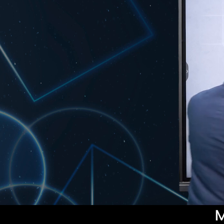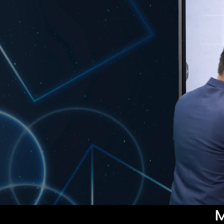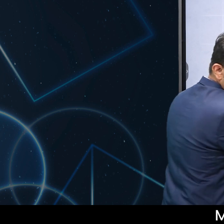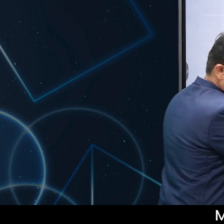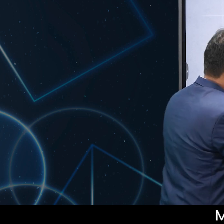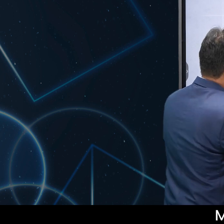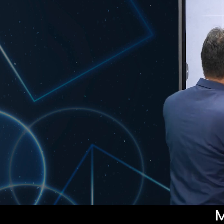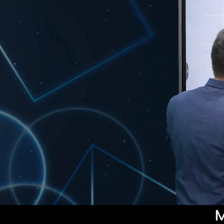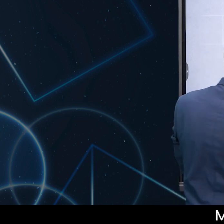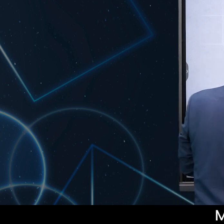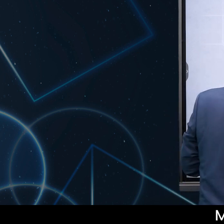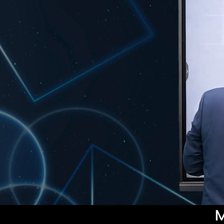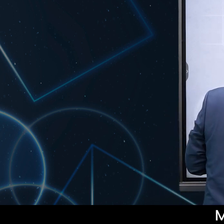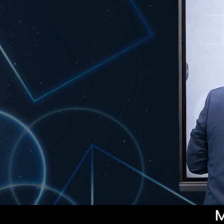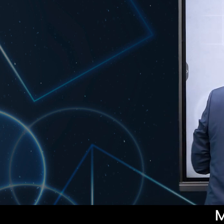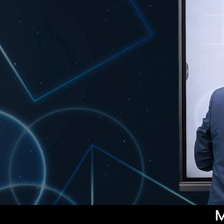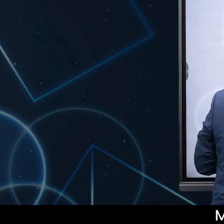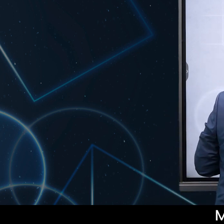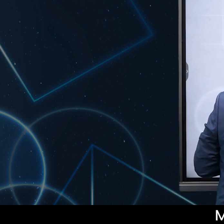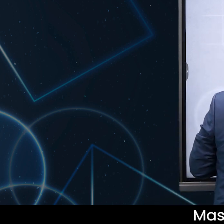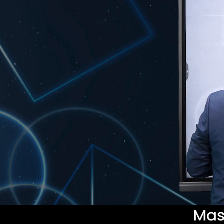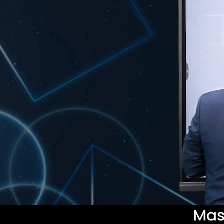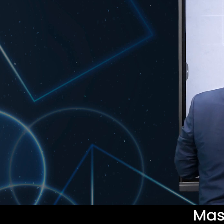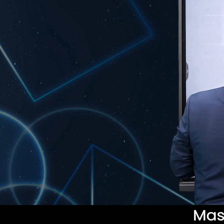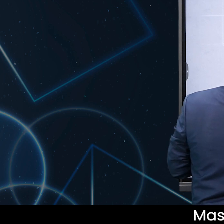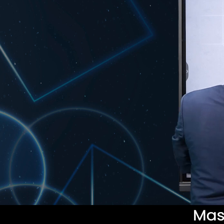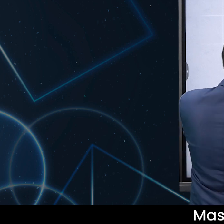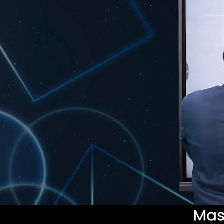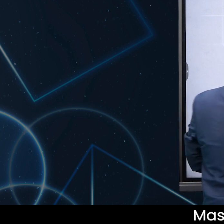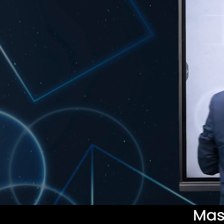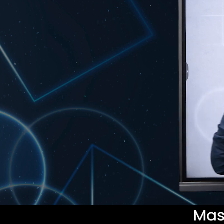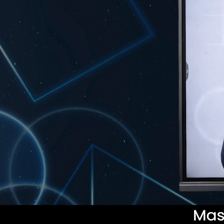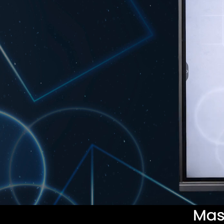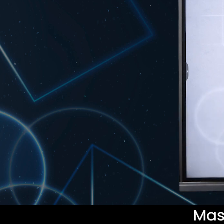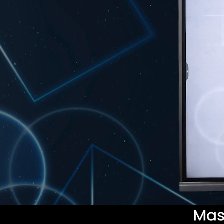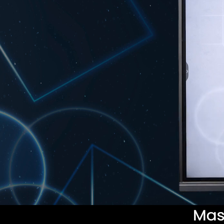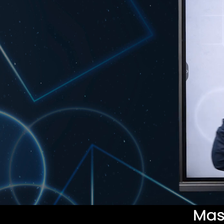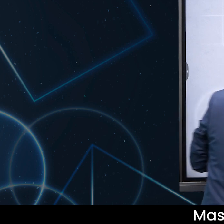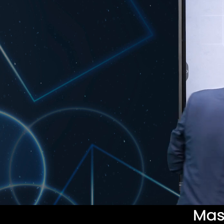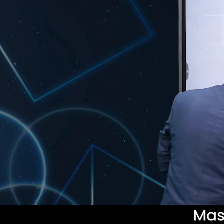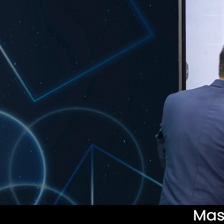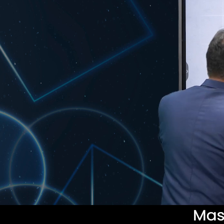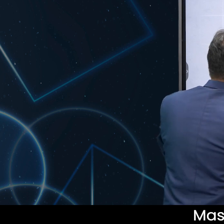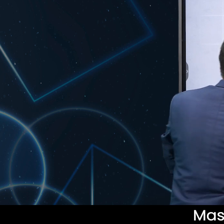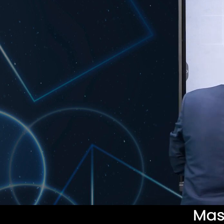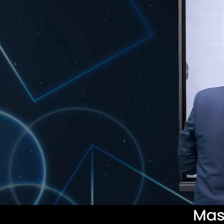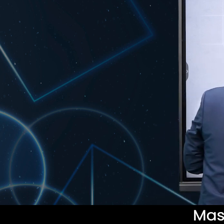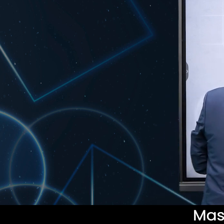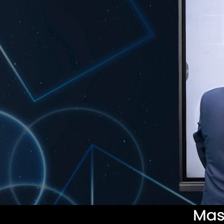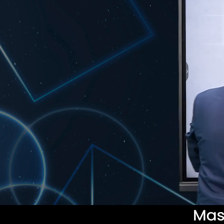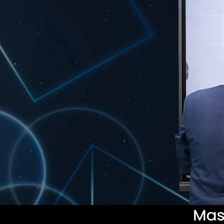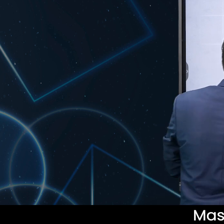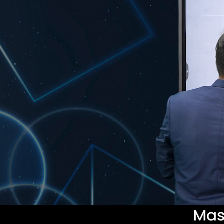mass is equal to density into volume, which is equal to 2400 kg per meter cube